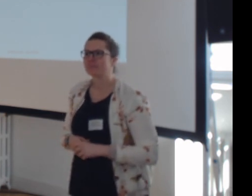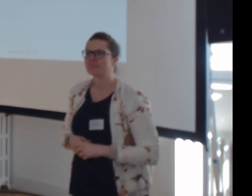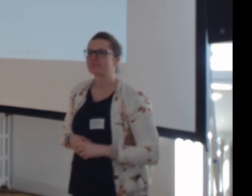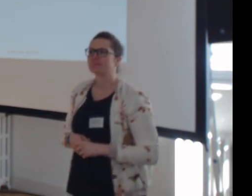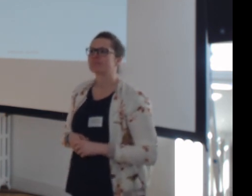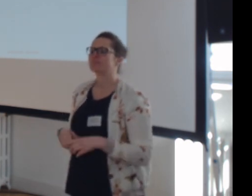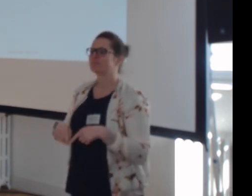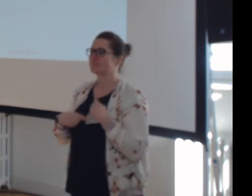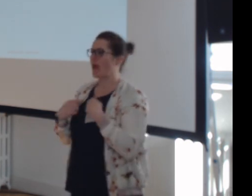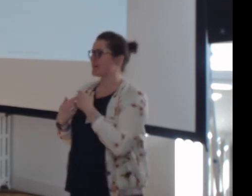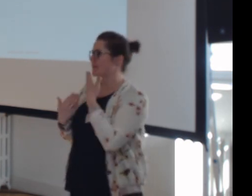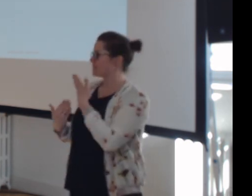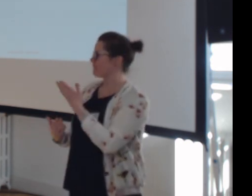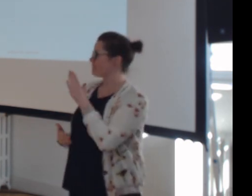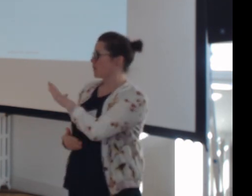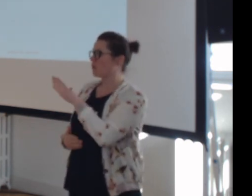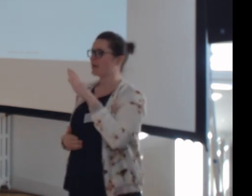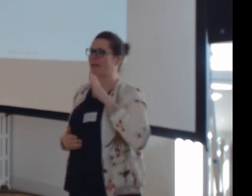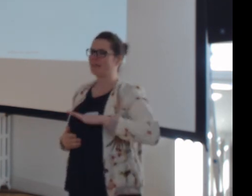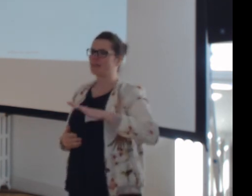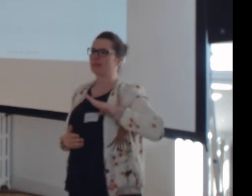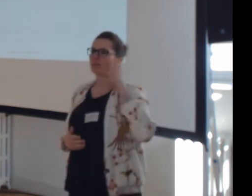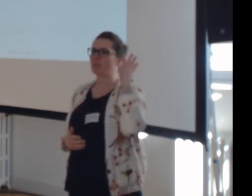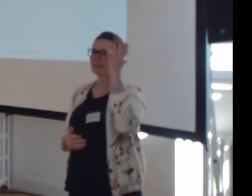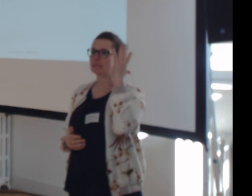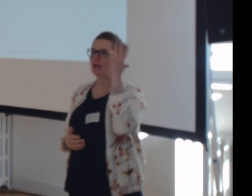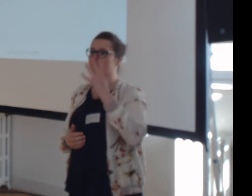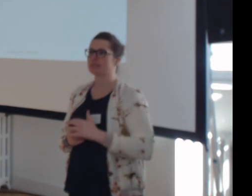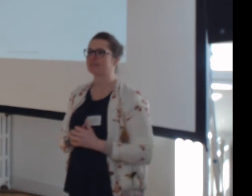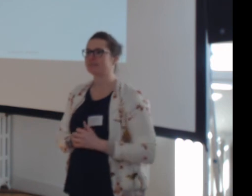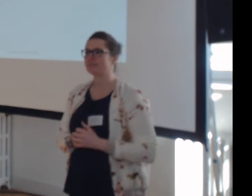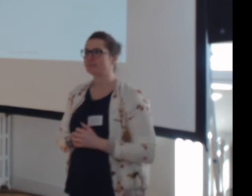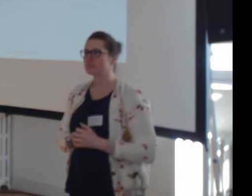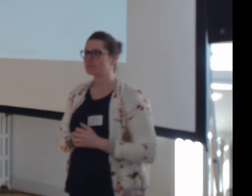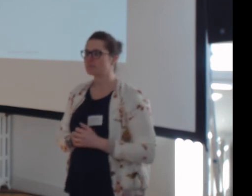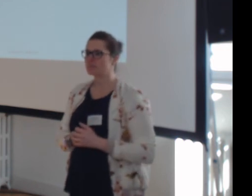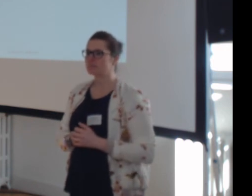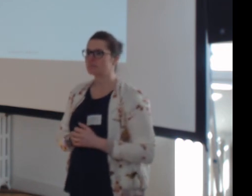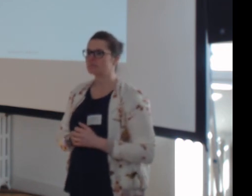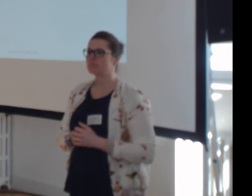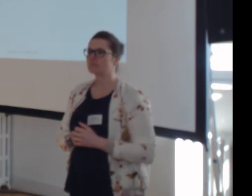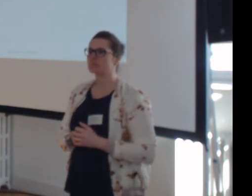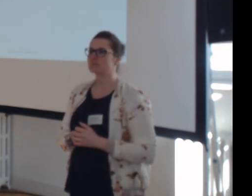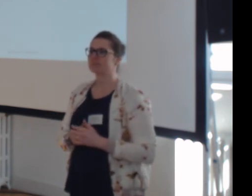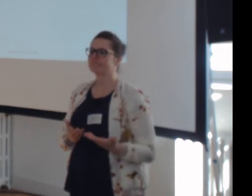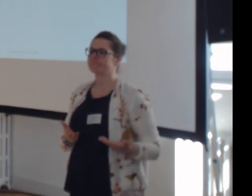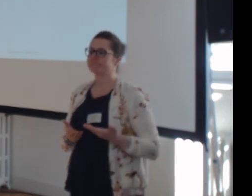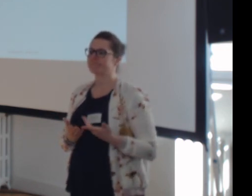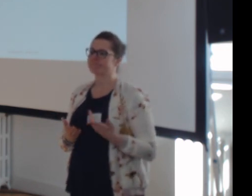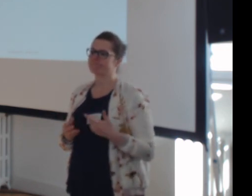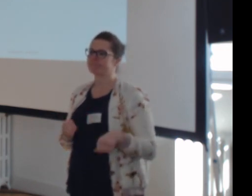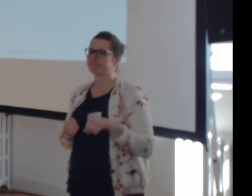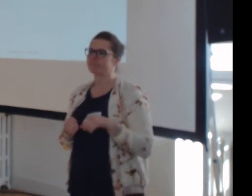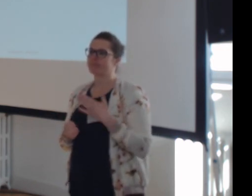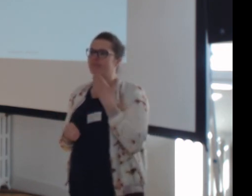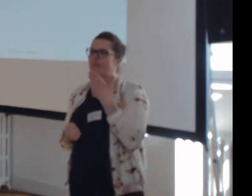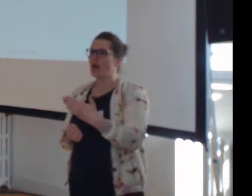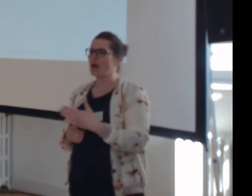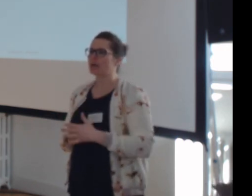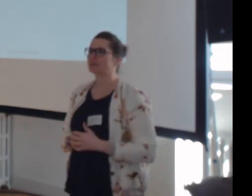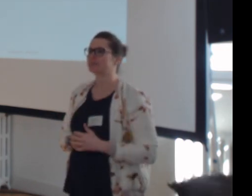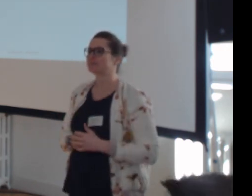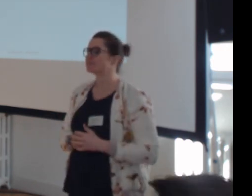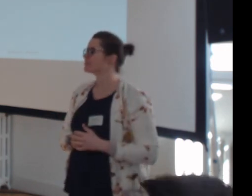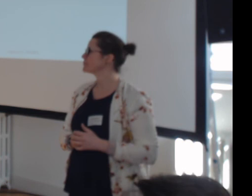Thank you so much for your interesting presentation. I have an additional question.